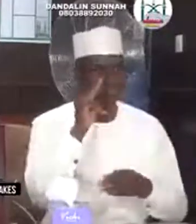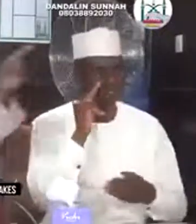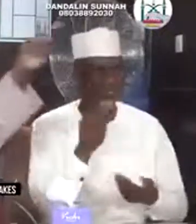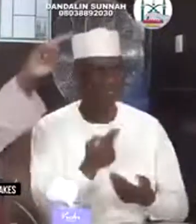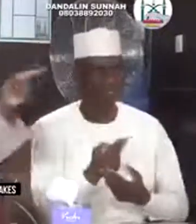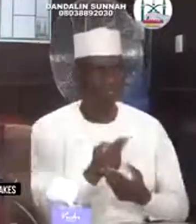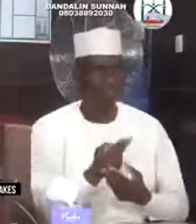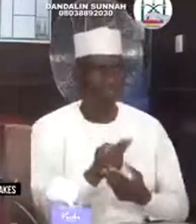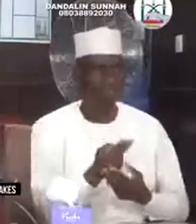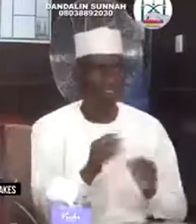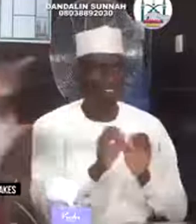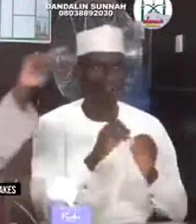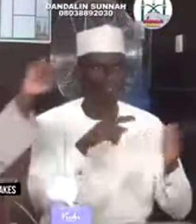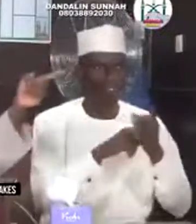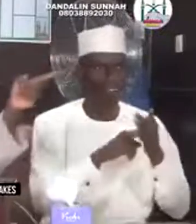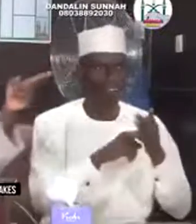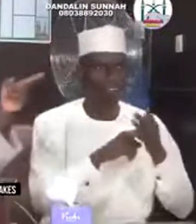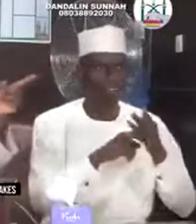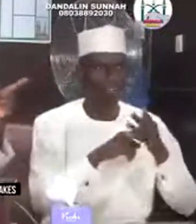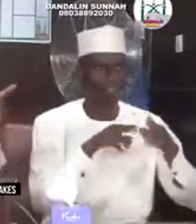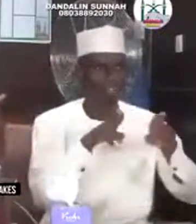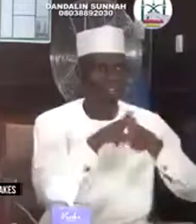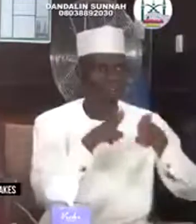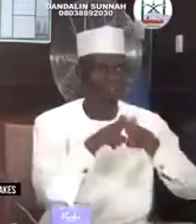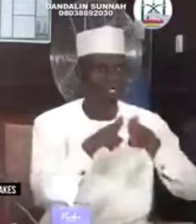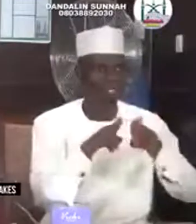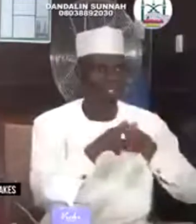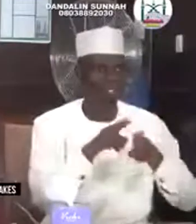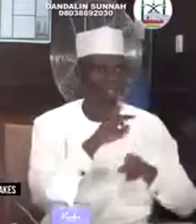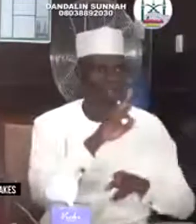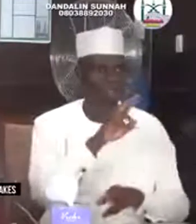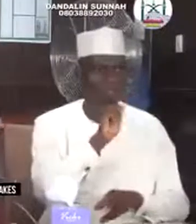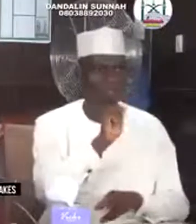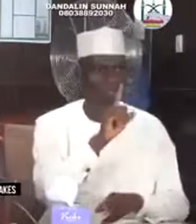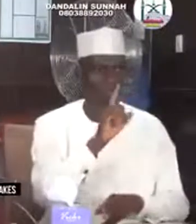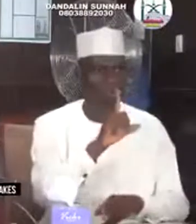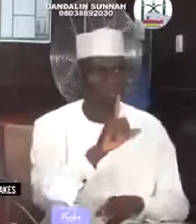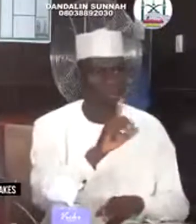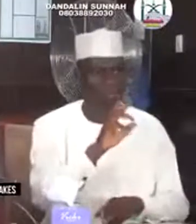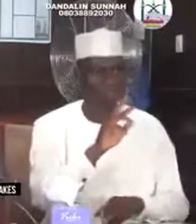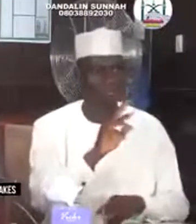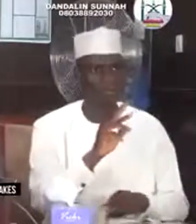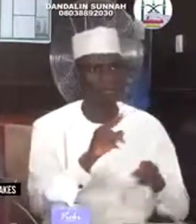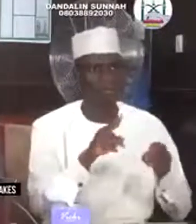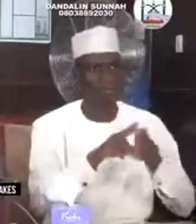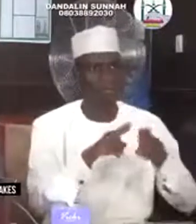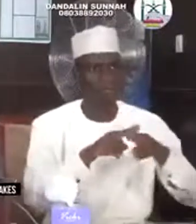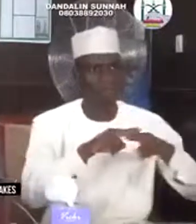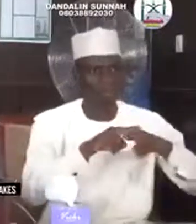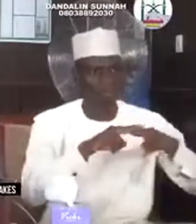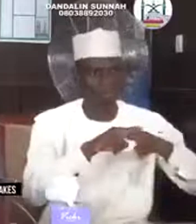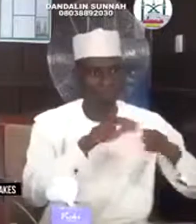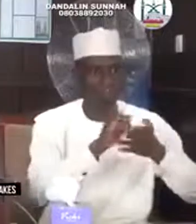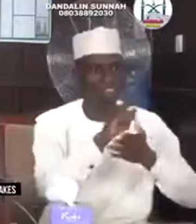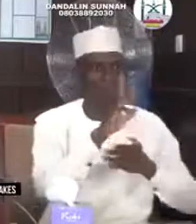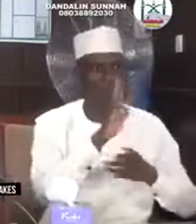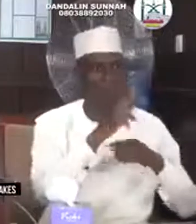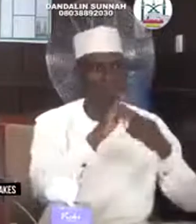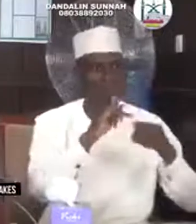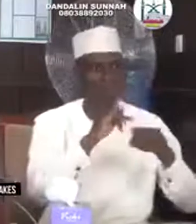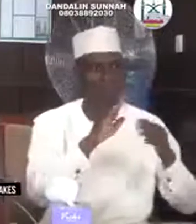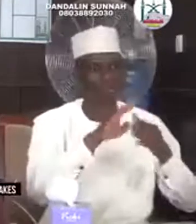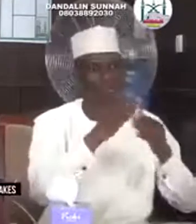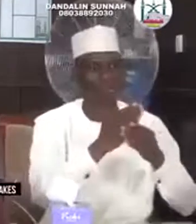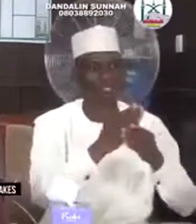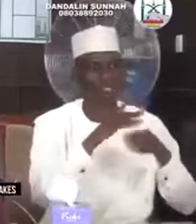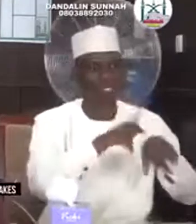Even this railway you are going from Kaduna to Abuja, he has done a lot of things. But I was charging